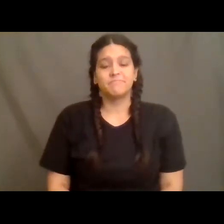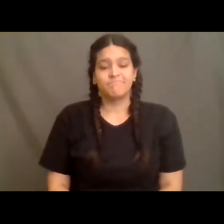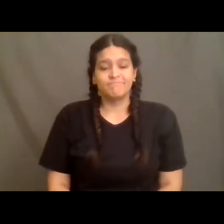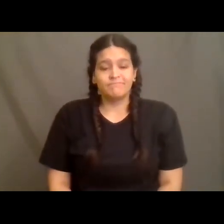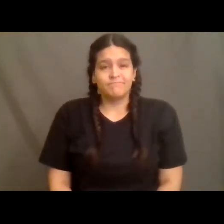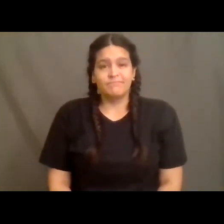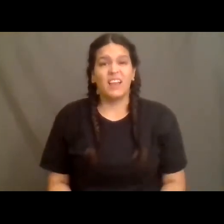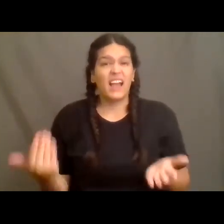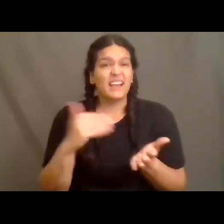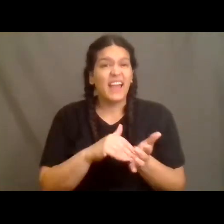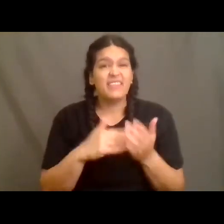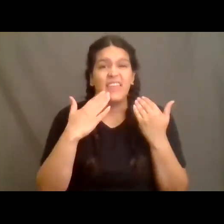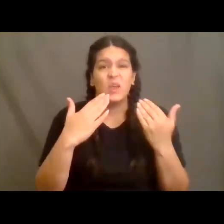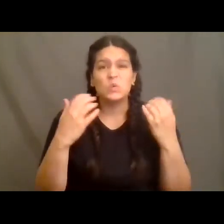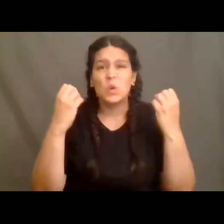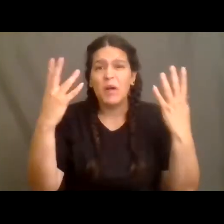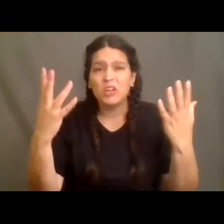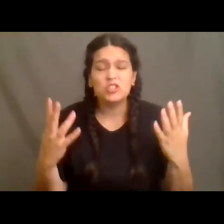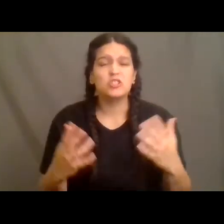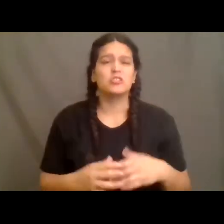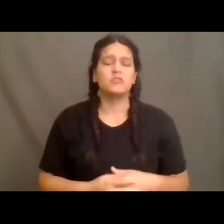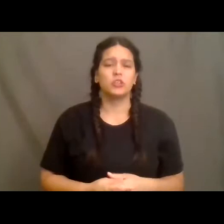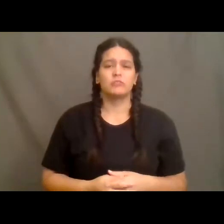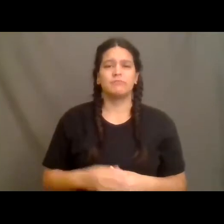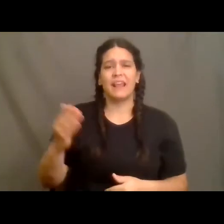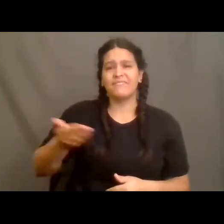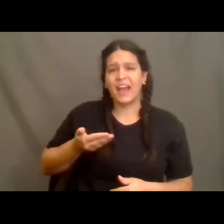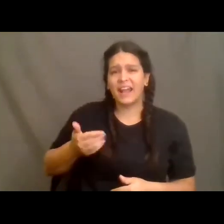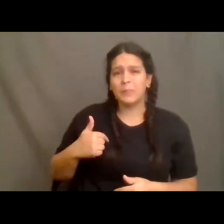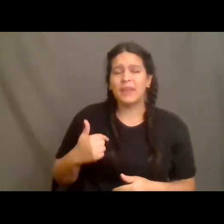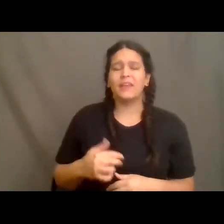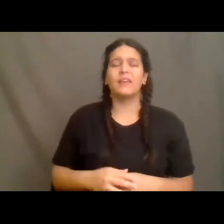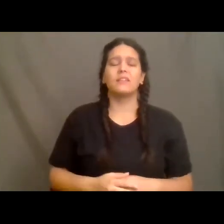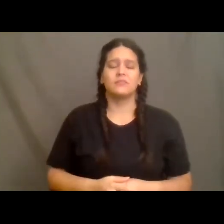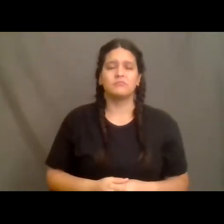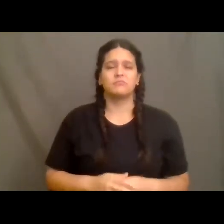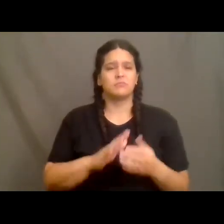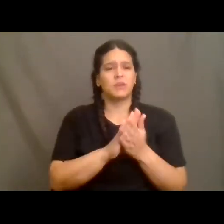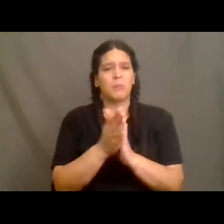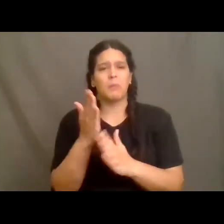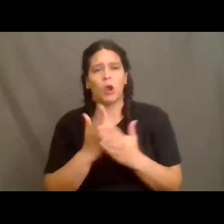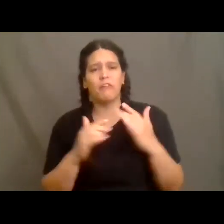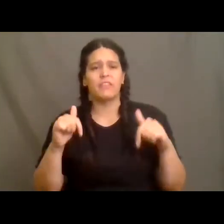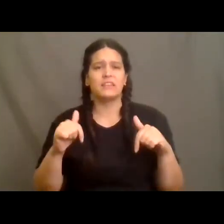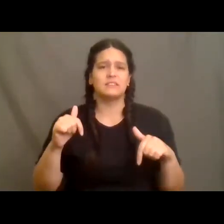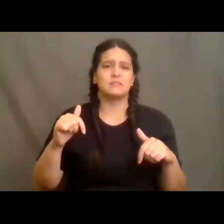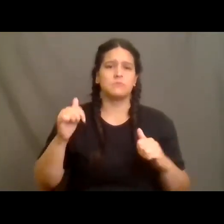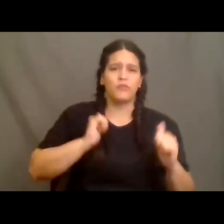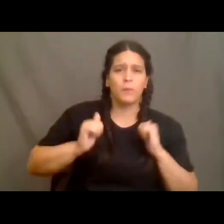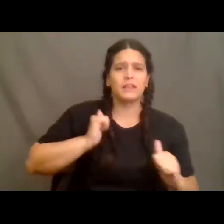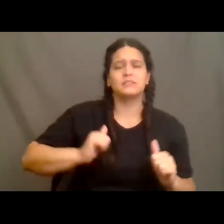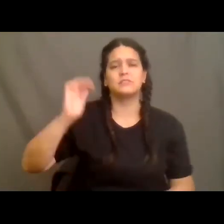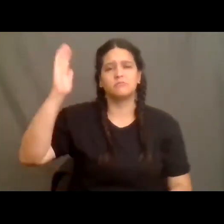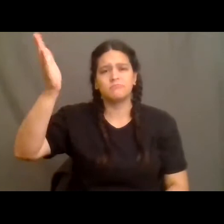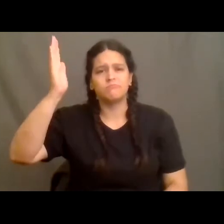Again, thank you for having me as a part of this Indigenous Ways performance. Tosh was sharing with